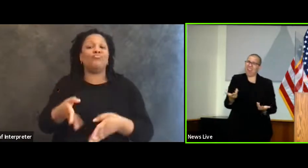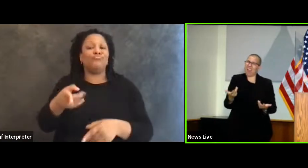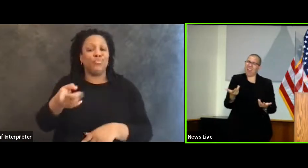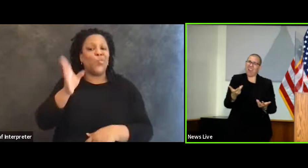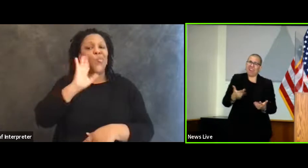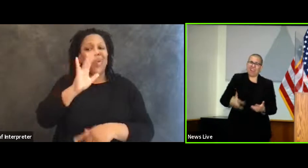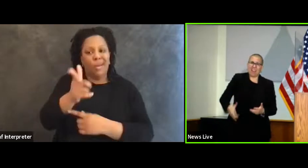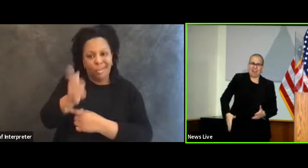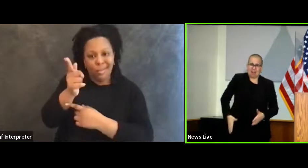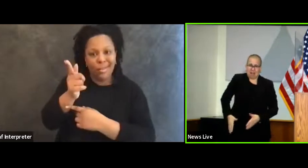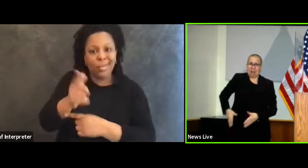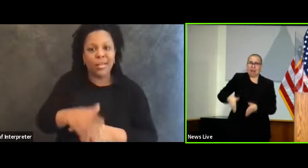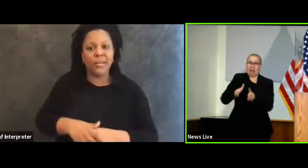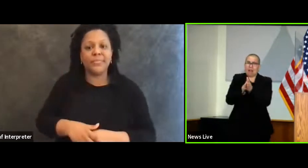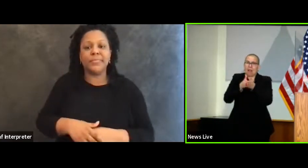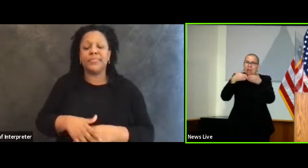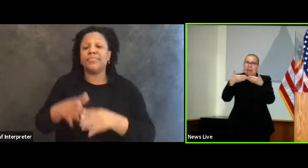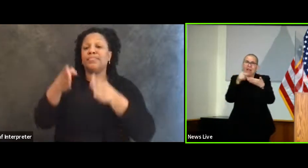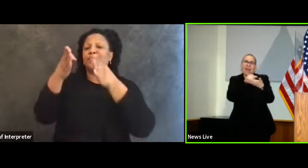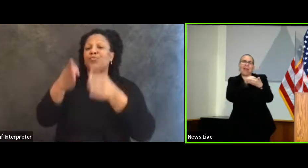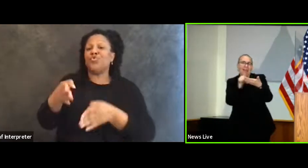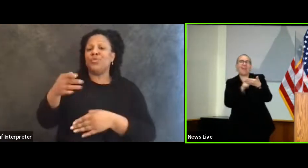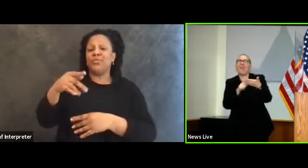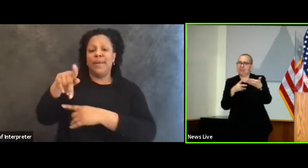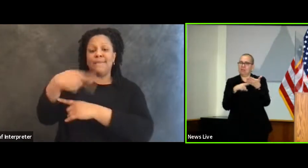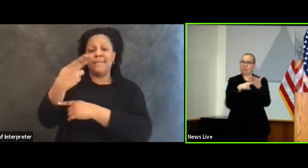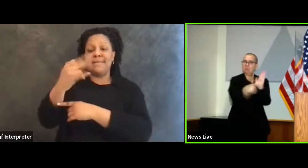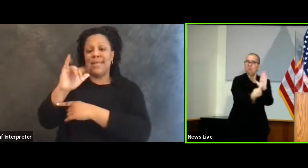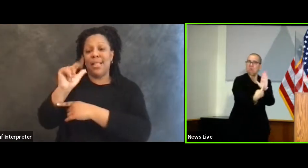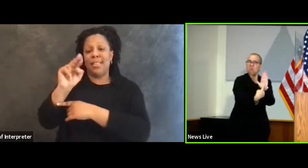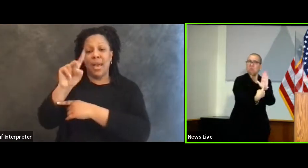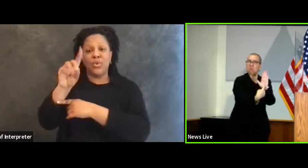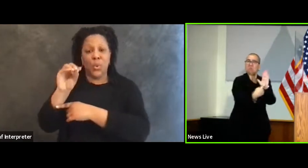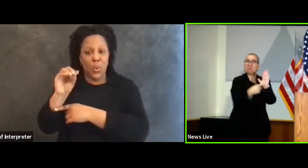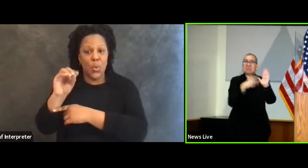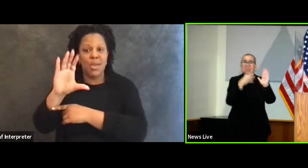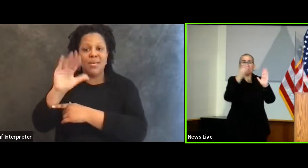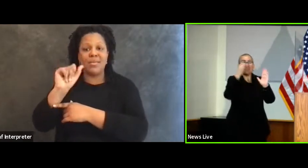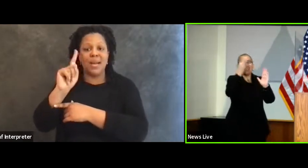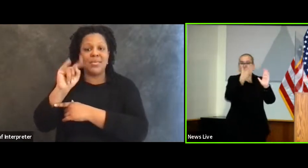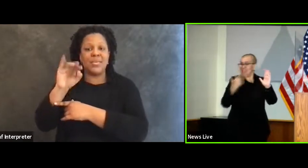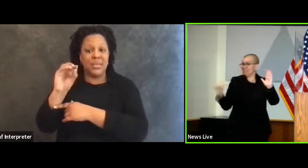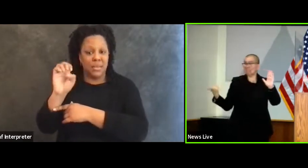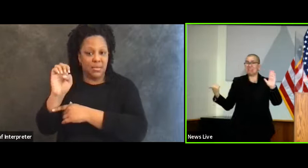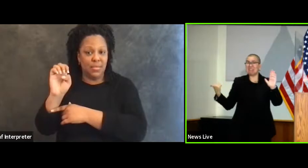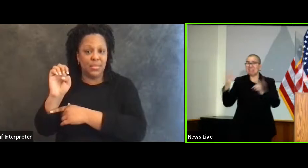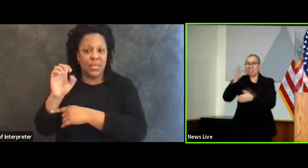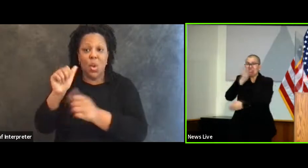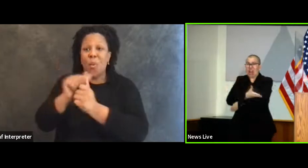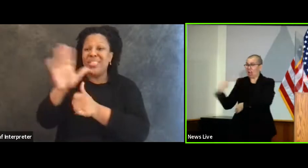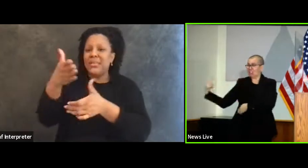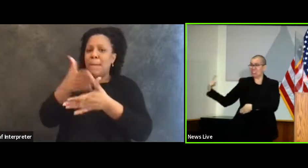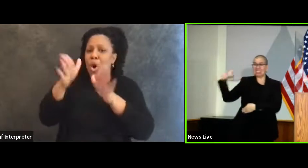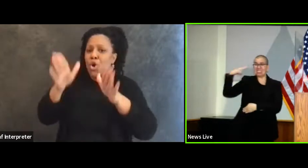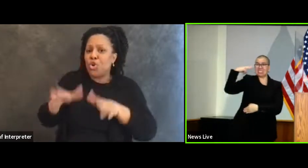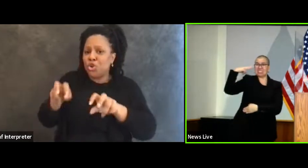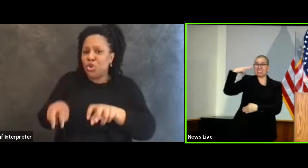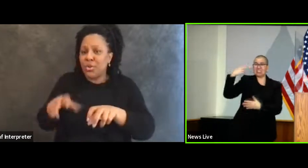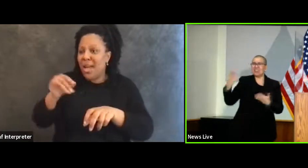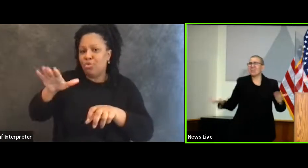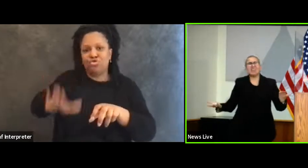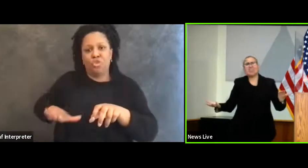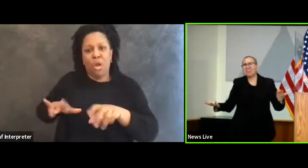Castile in front of his partner and preschool child. Now is the time,